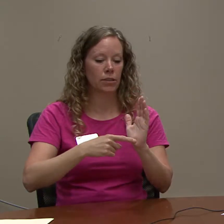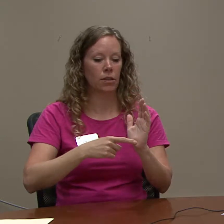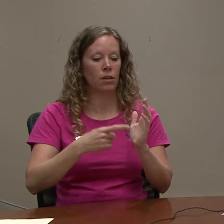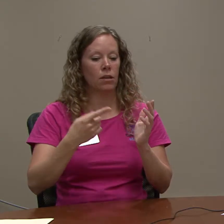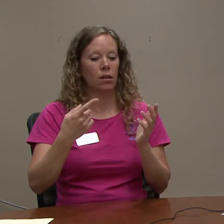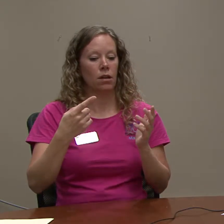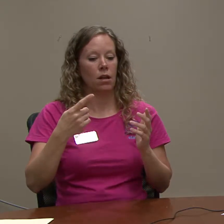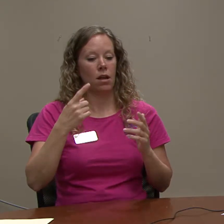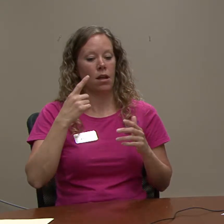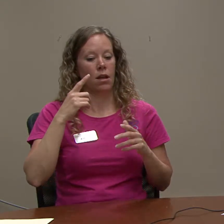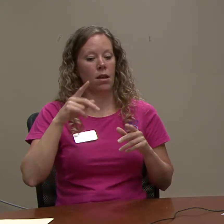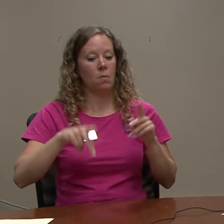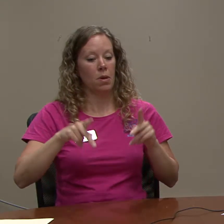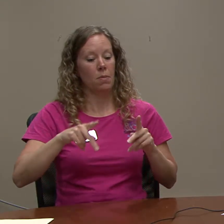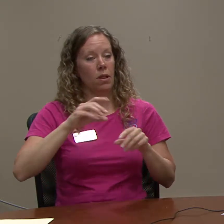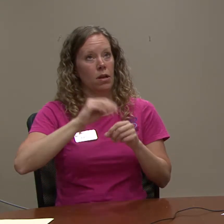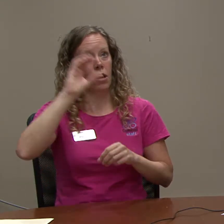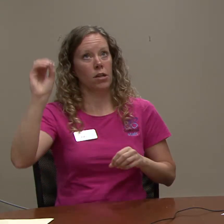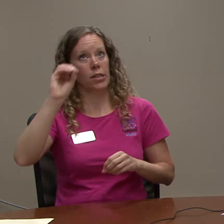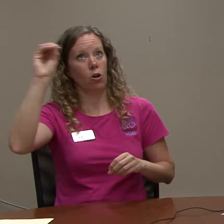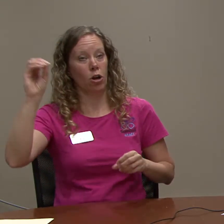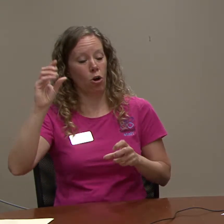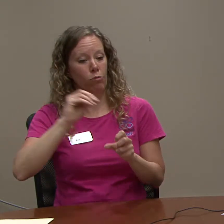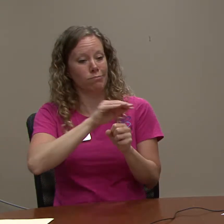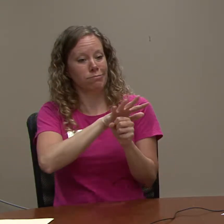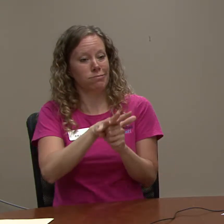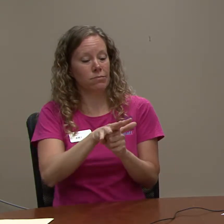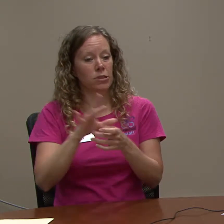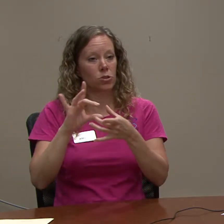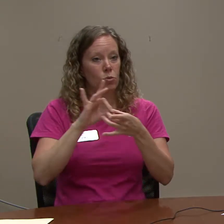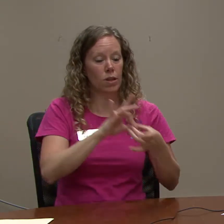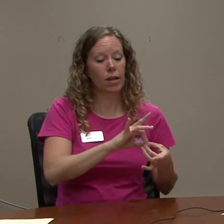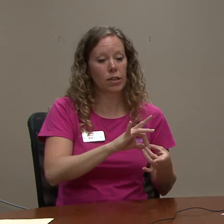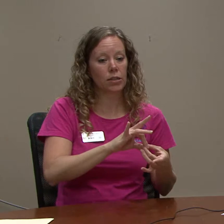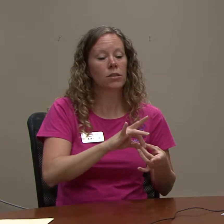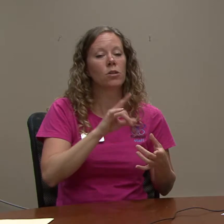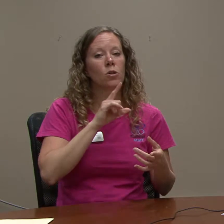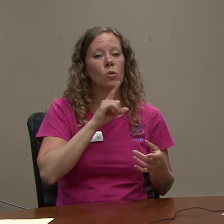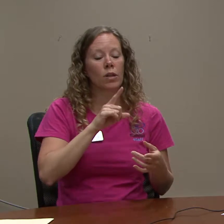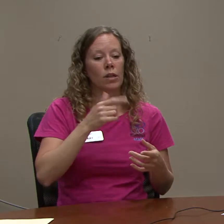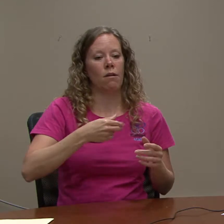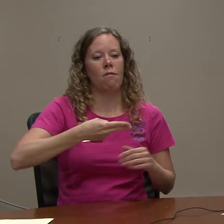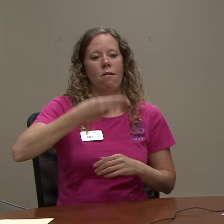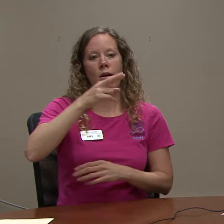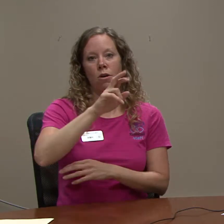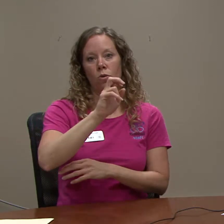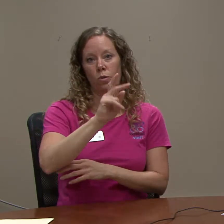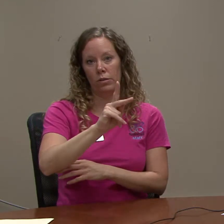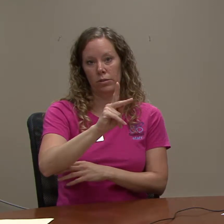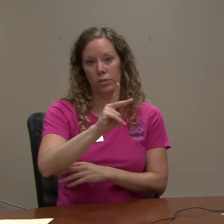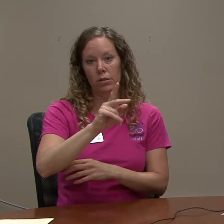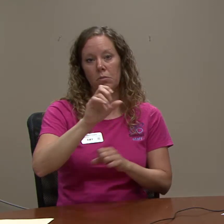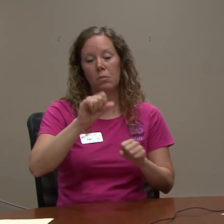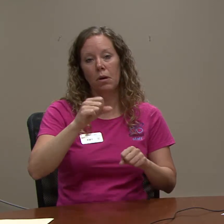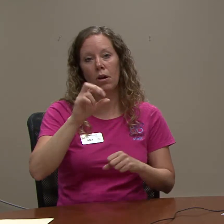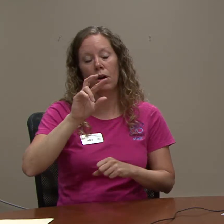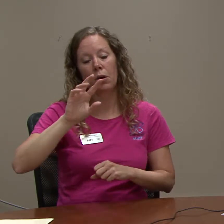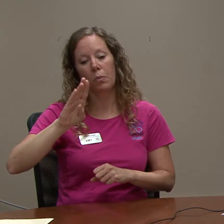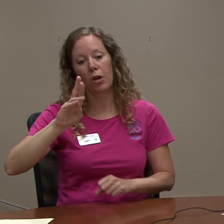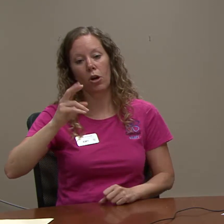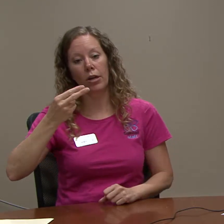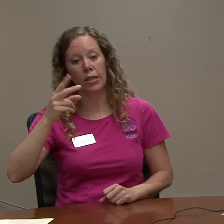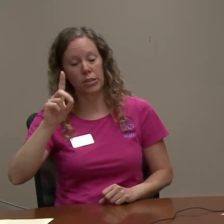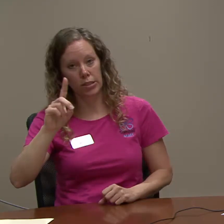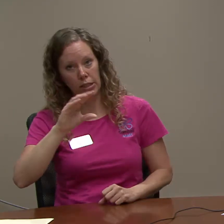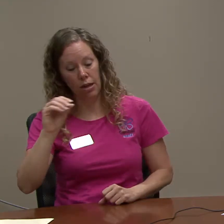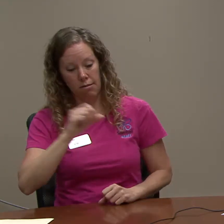of persons anywhere in Ontario from COVID-19. There is a significant risk that BRHD residents